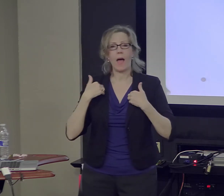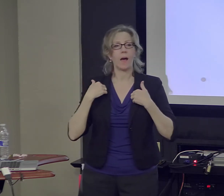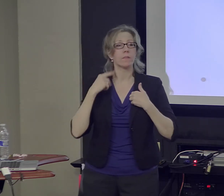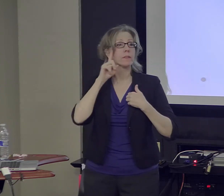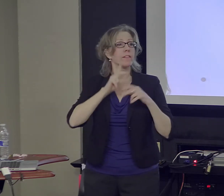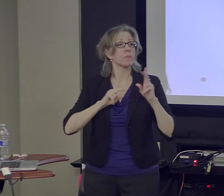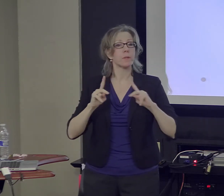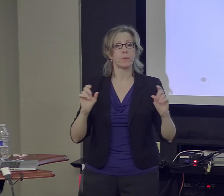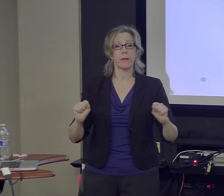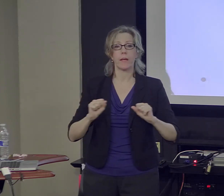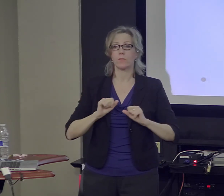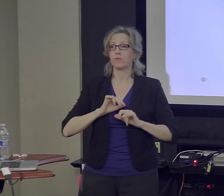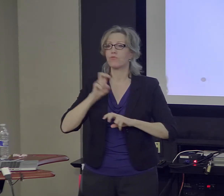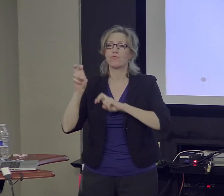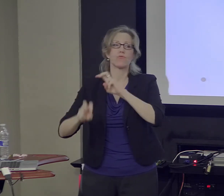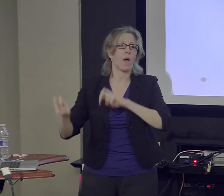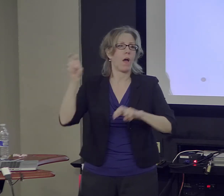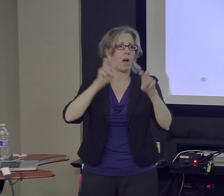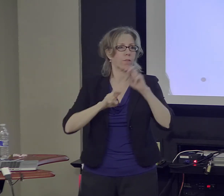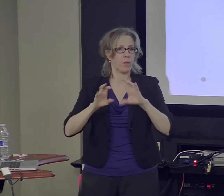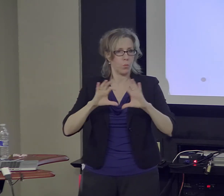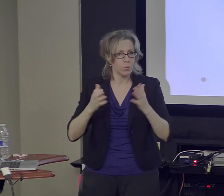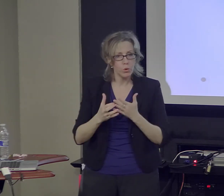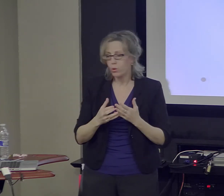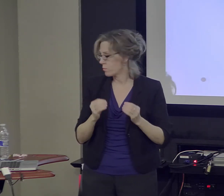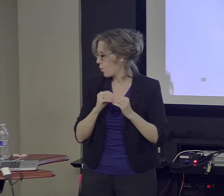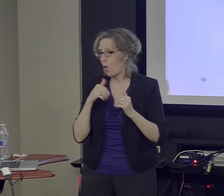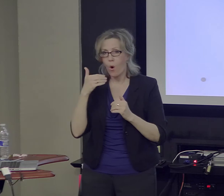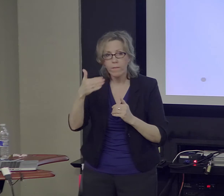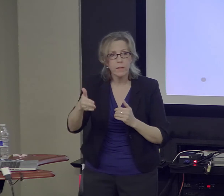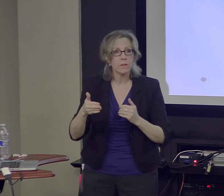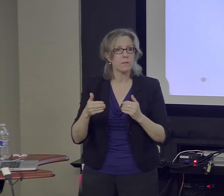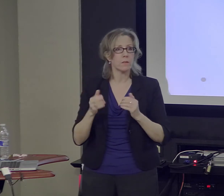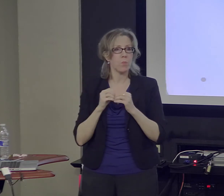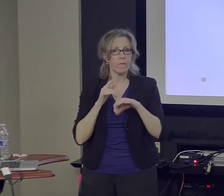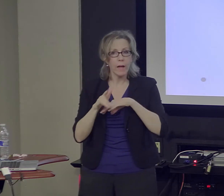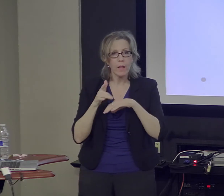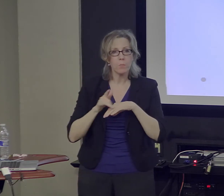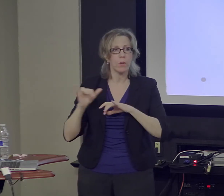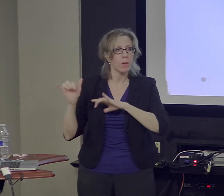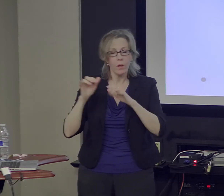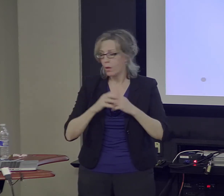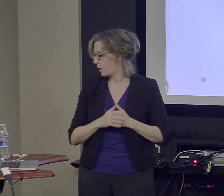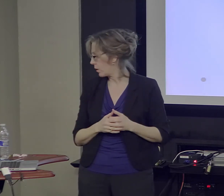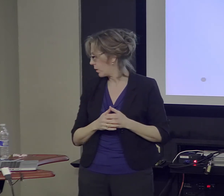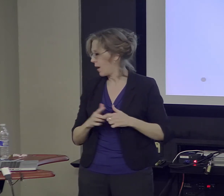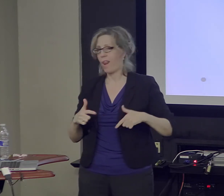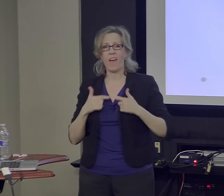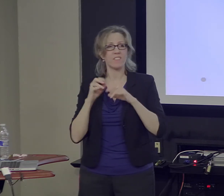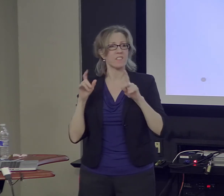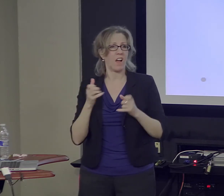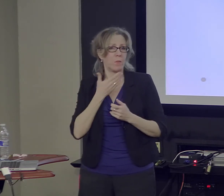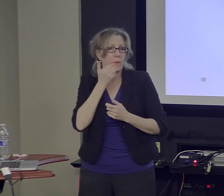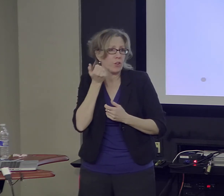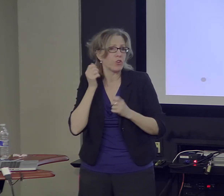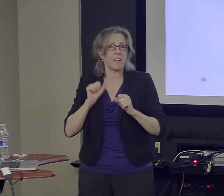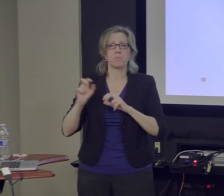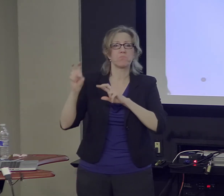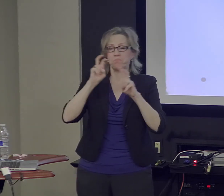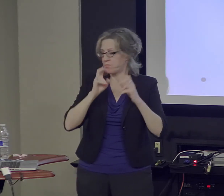contact of international signs. People are now traveling more often, more frequently. Lifestyle